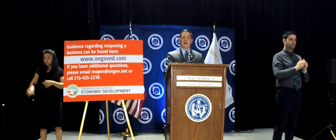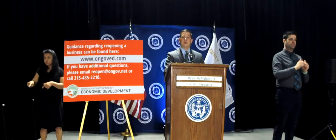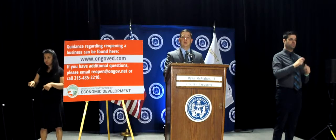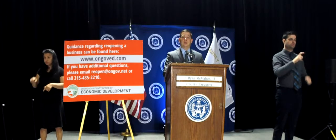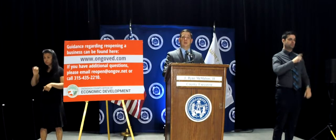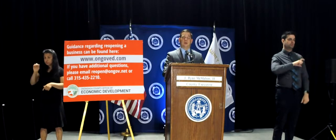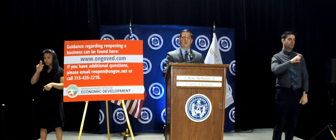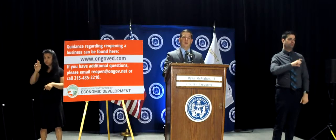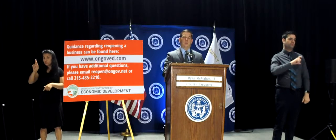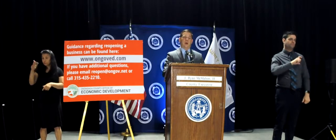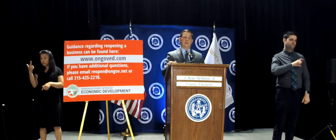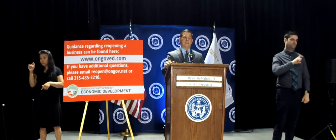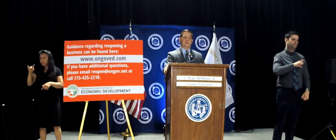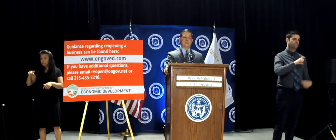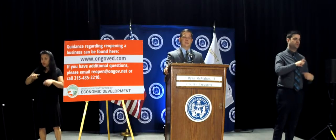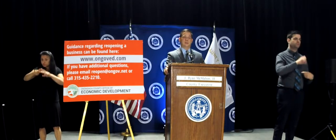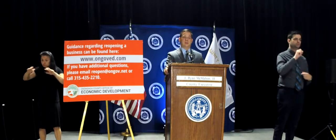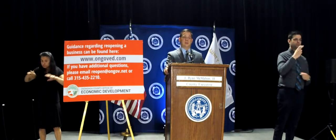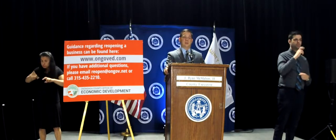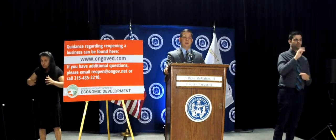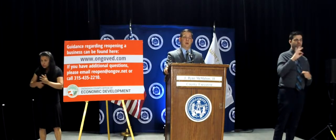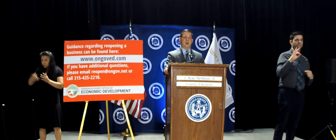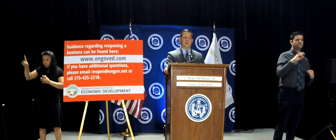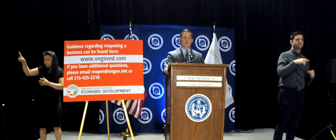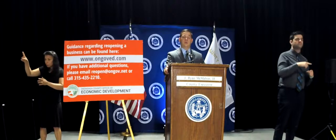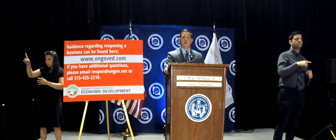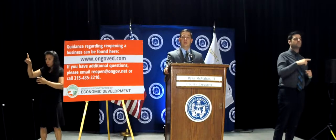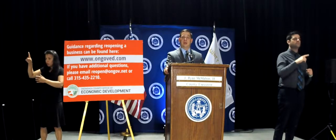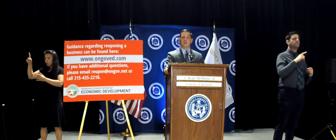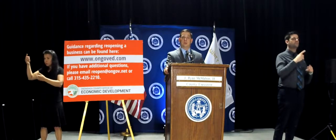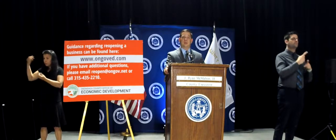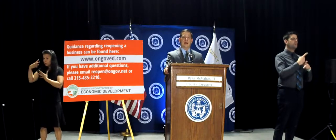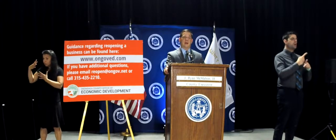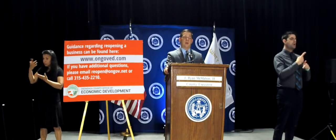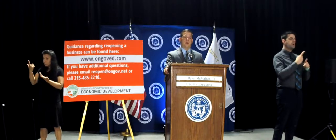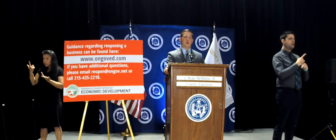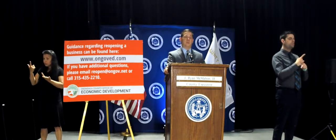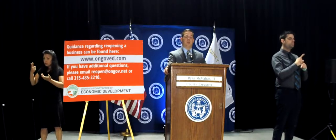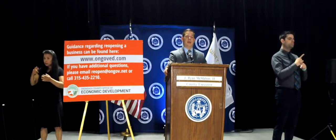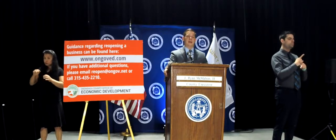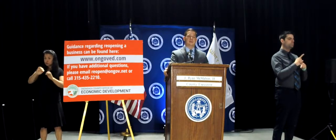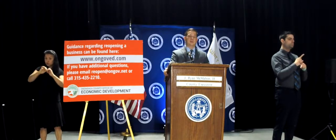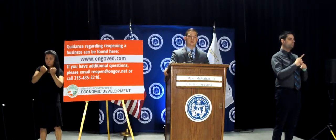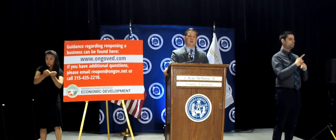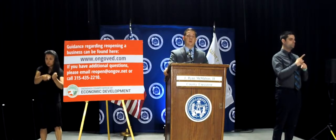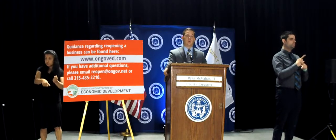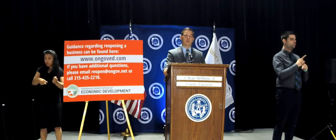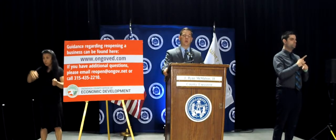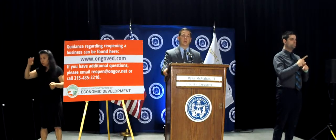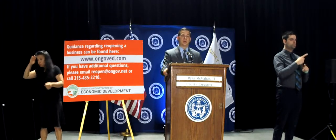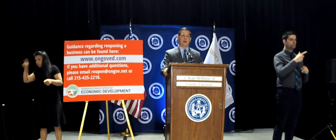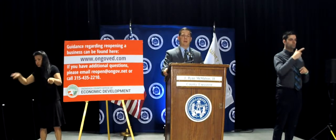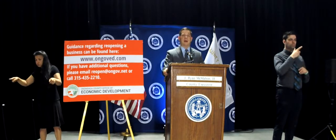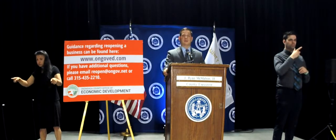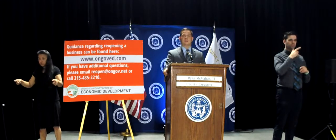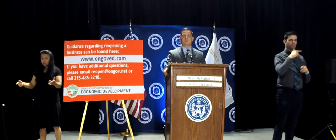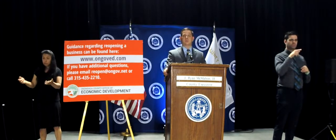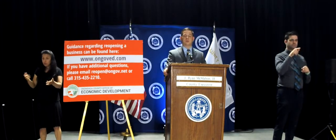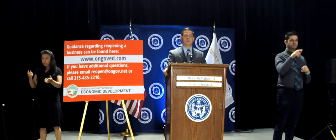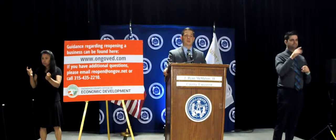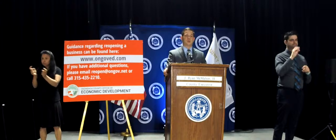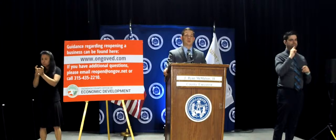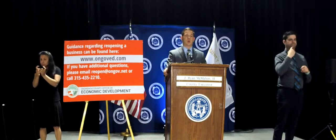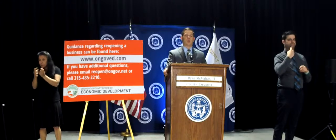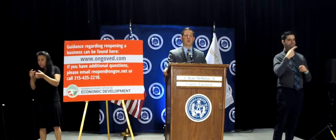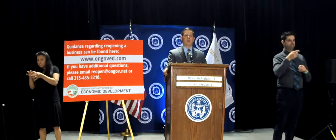categories that the governor wants to see community engagement and dialogue and plans and relooking at policies